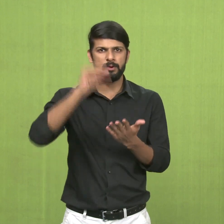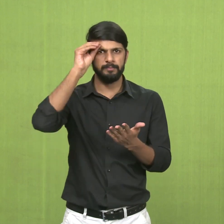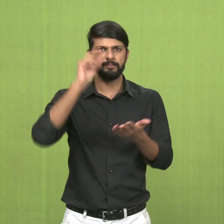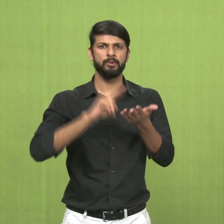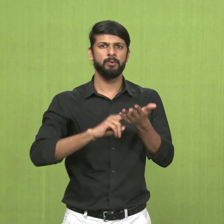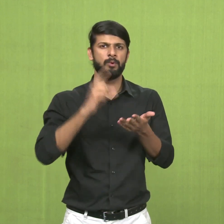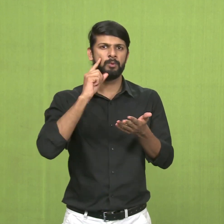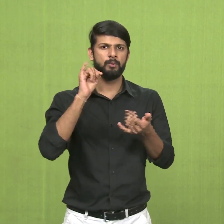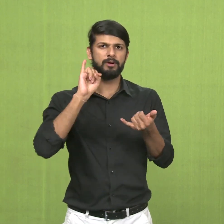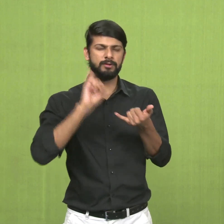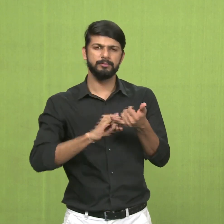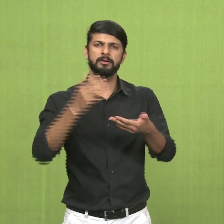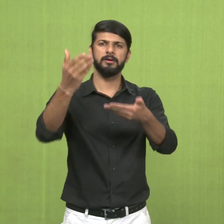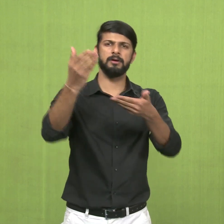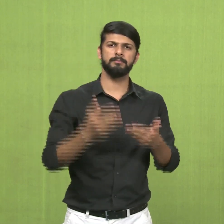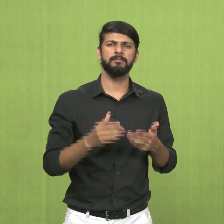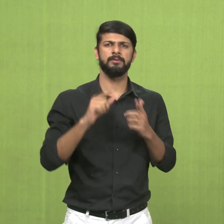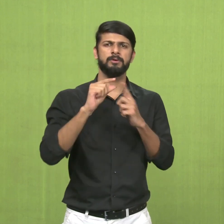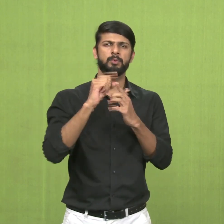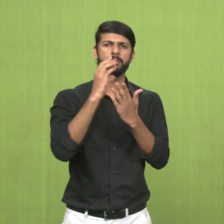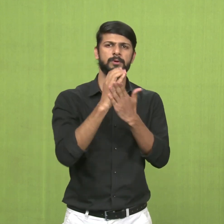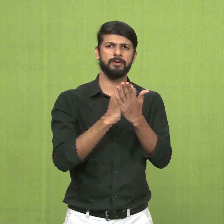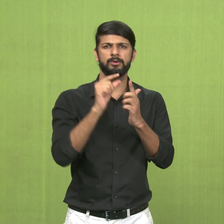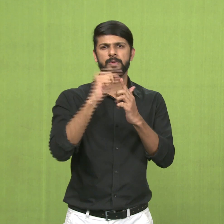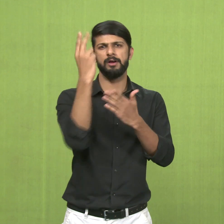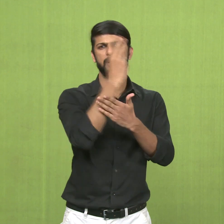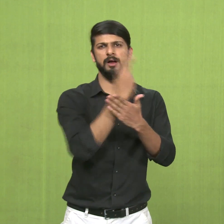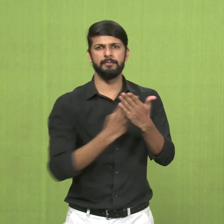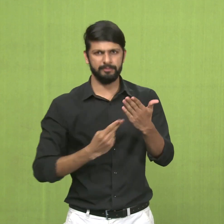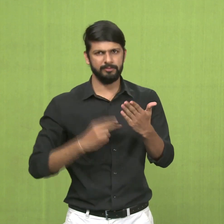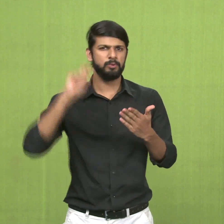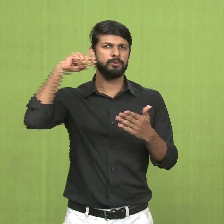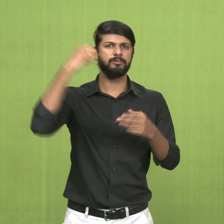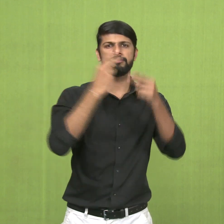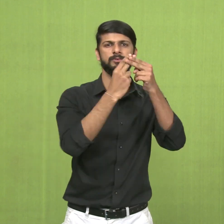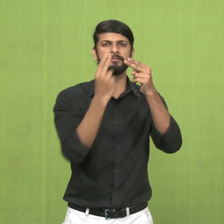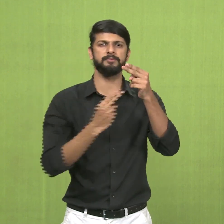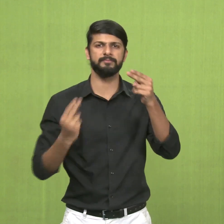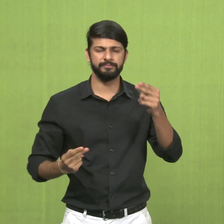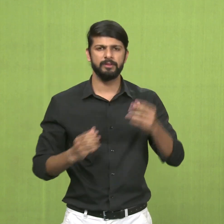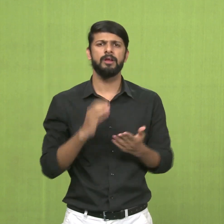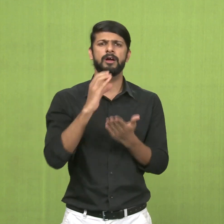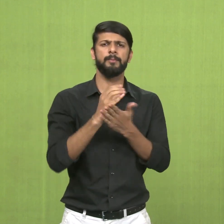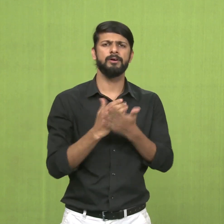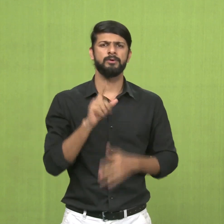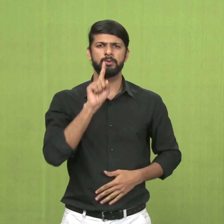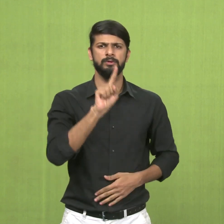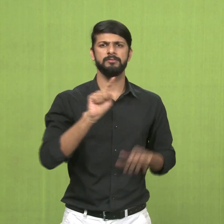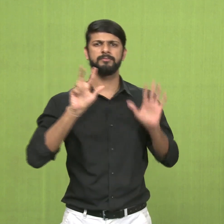Hello learners, NIOS welcomes you to Painting Subject video series. This is